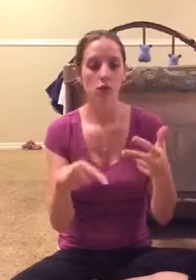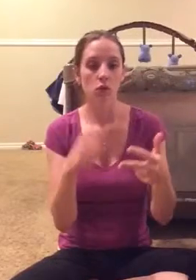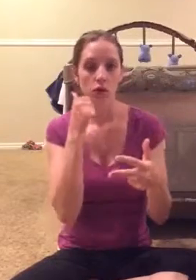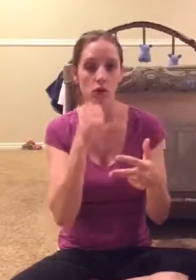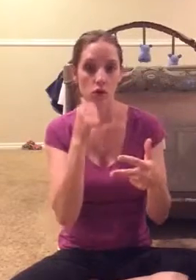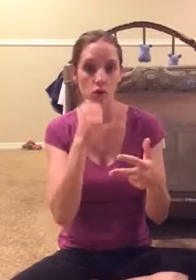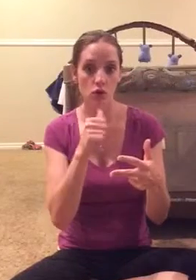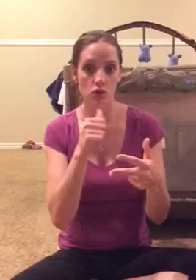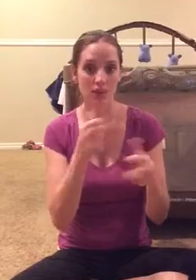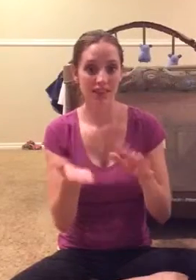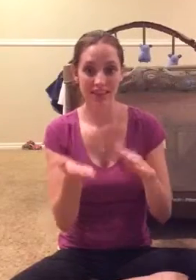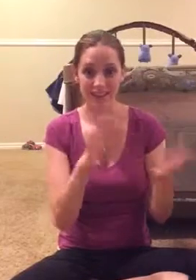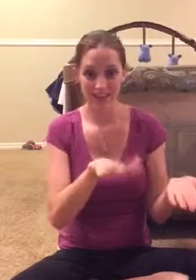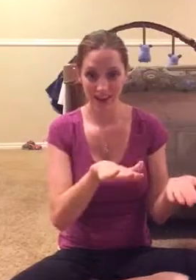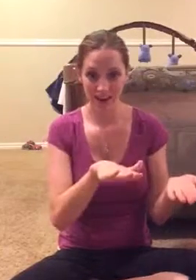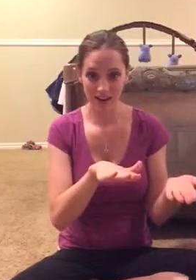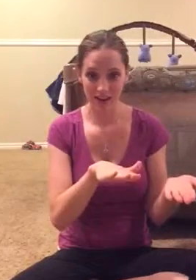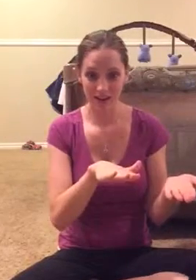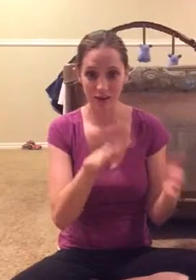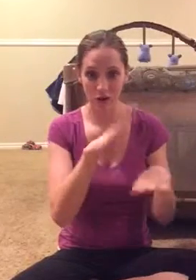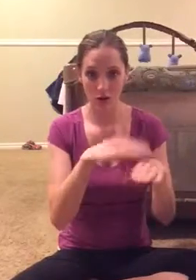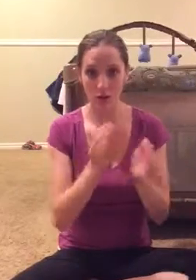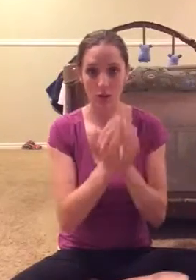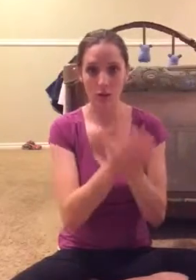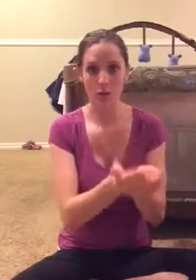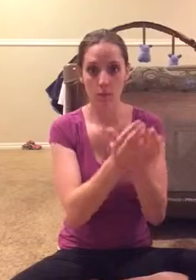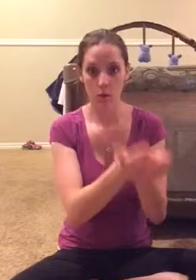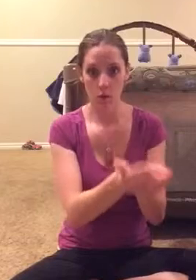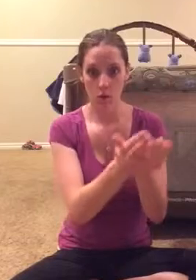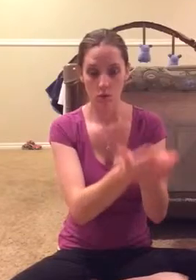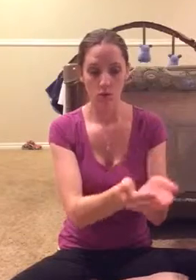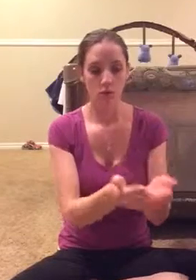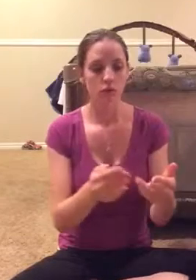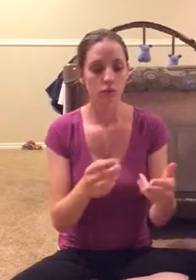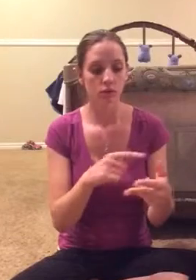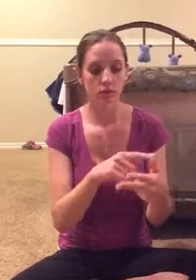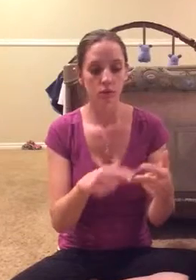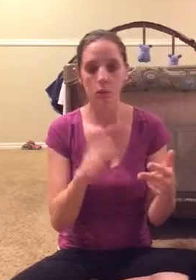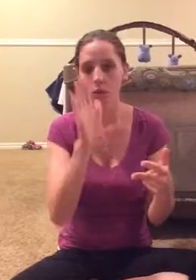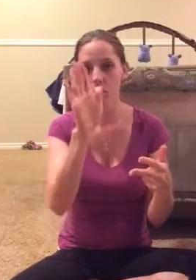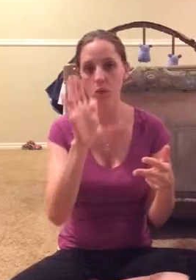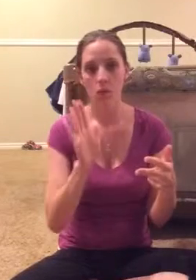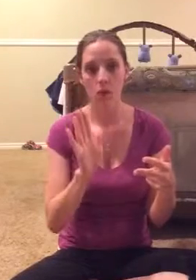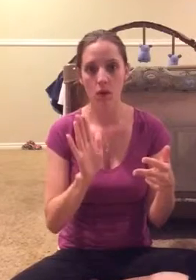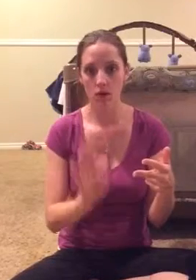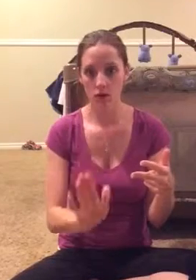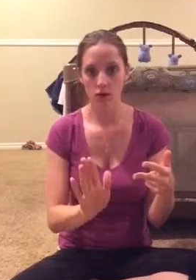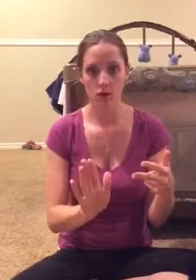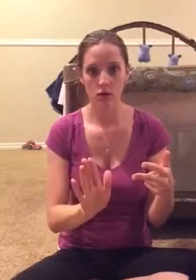of girls that I hoped my daughter would look up to and continue to look up to, said family friend Jennifer